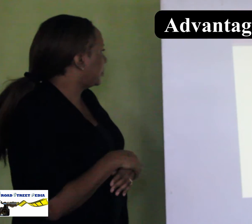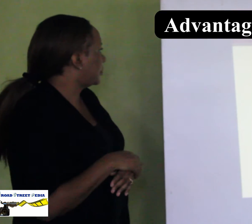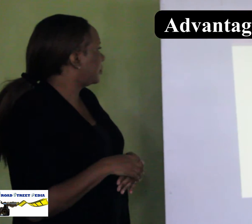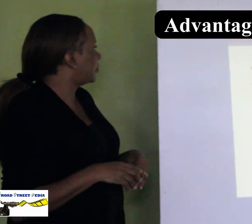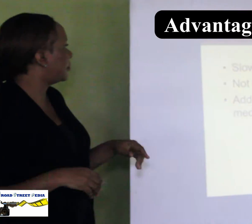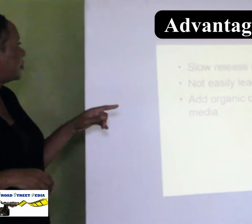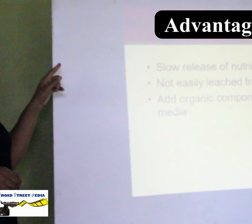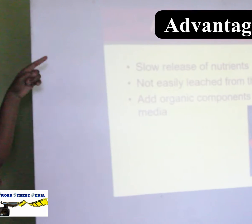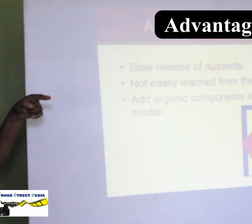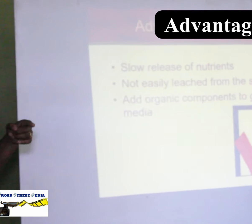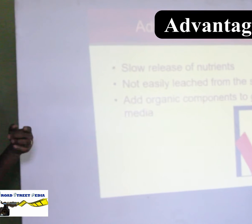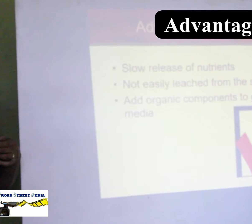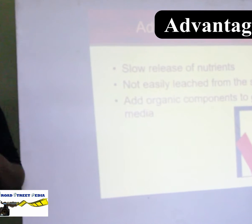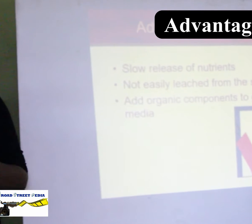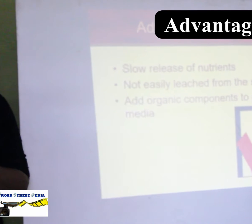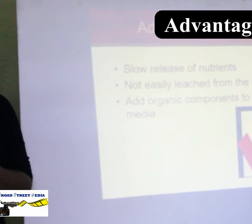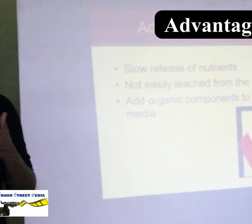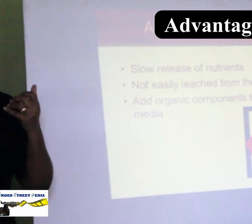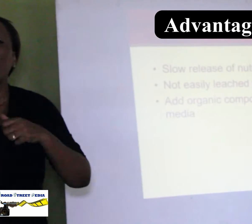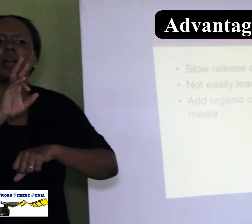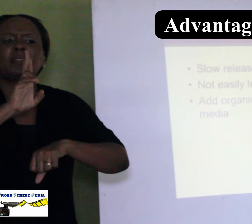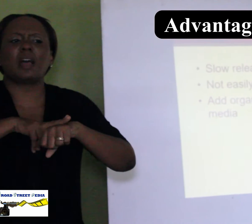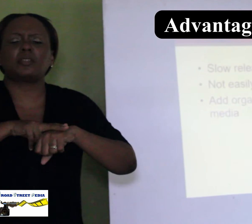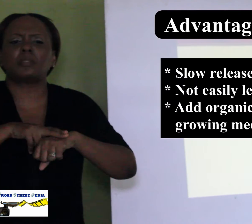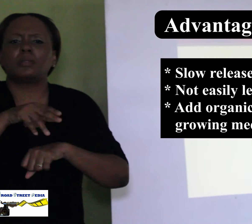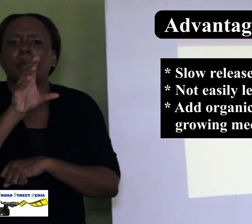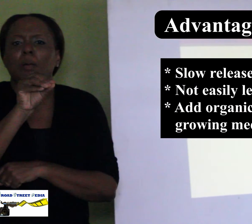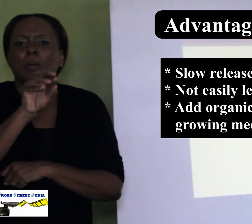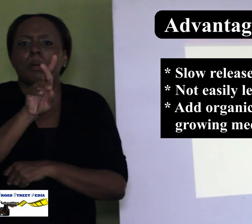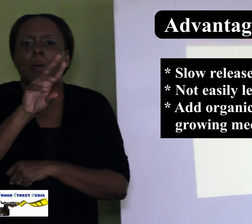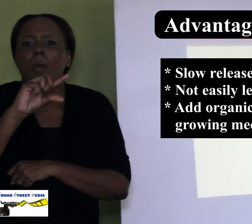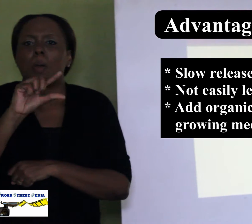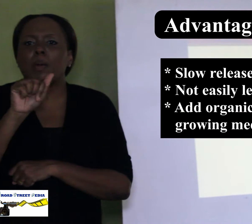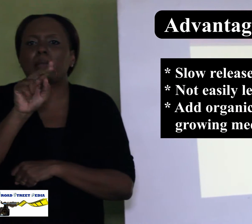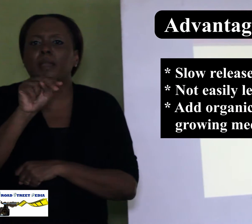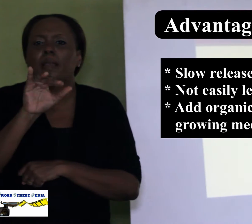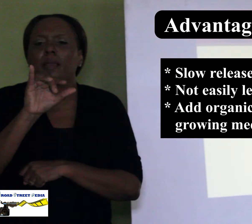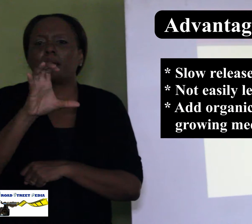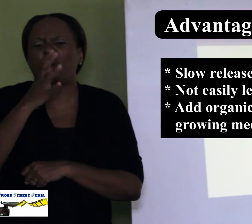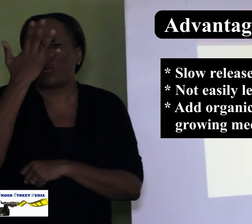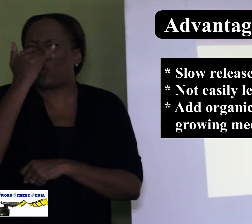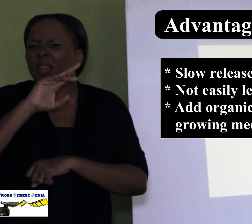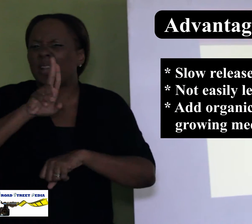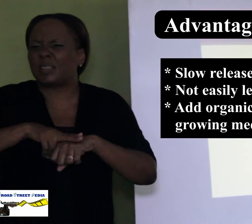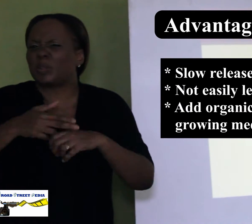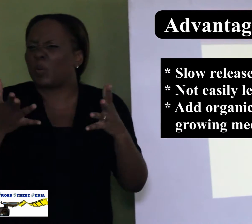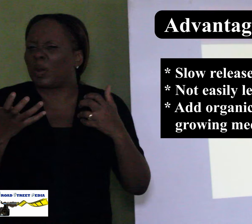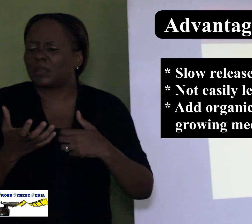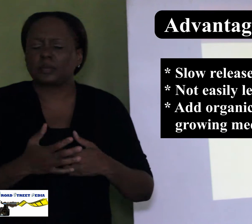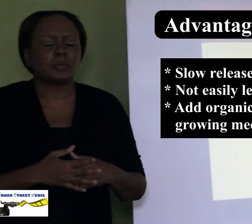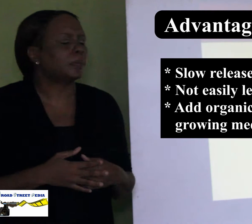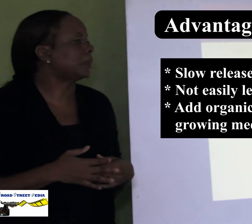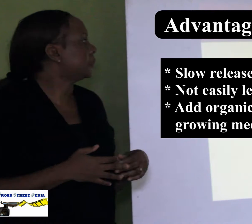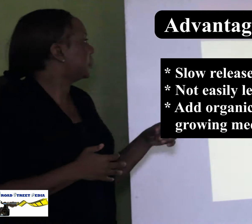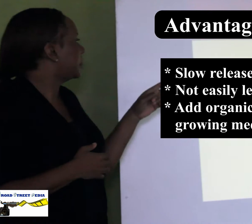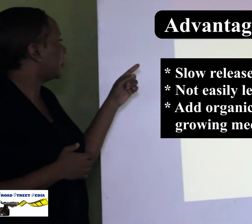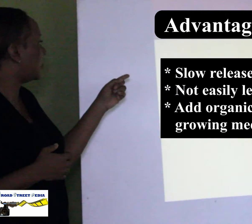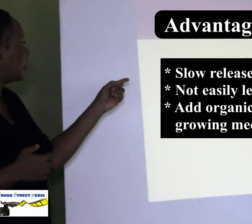The advantage of the organic, as you can see, they release slowly to the plant,